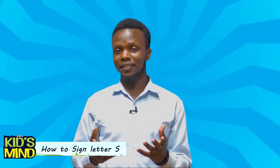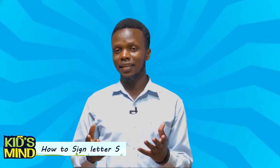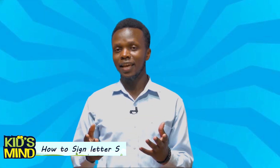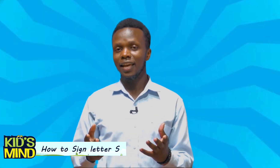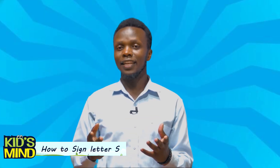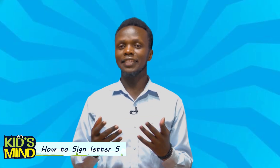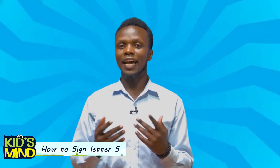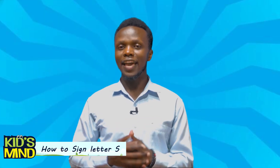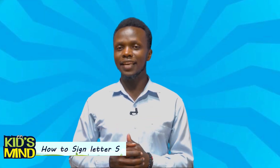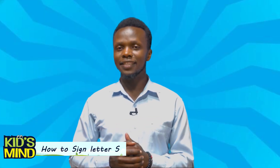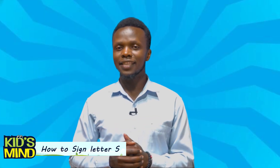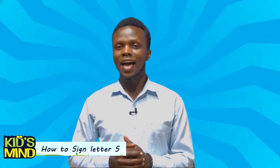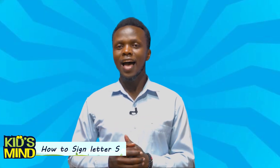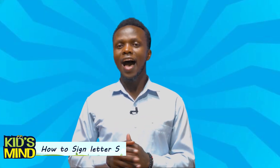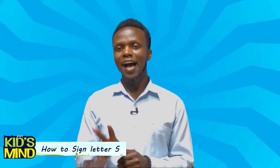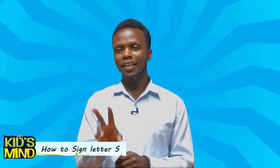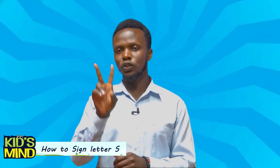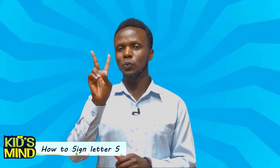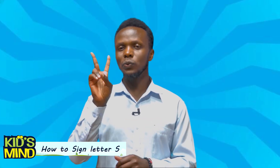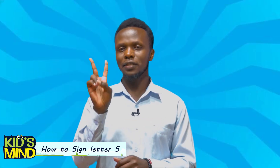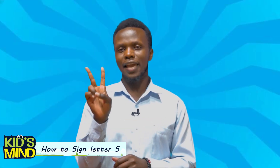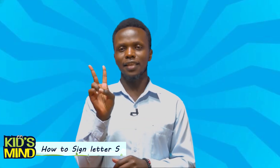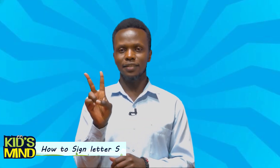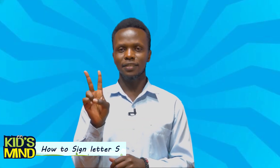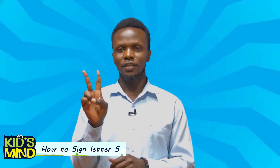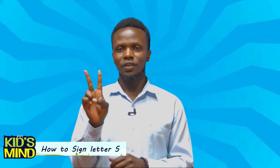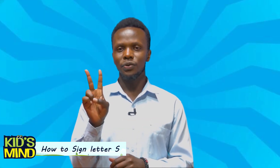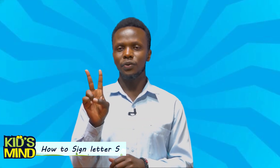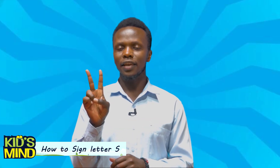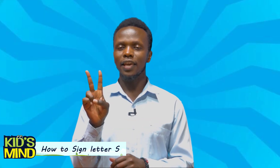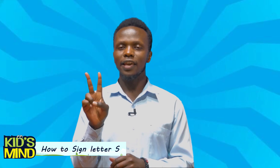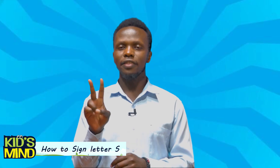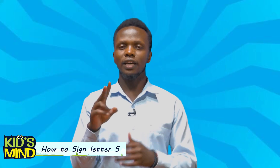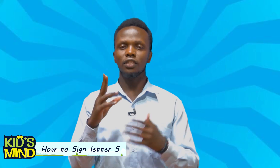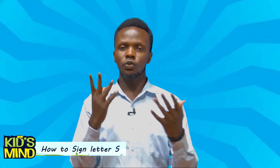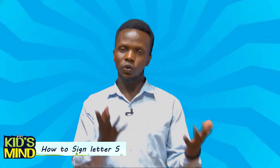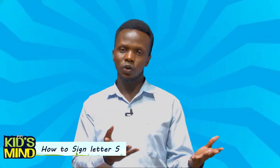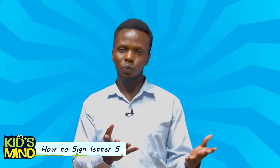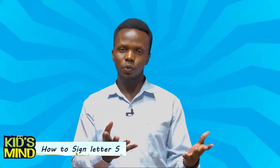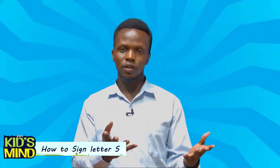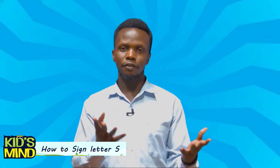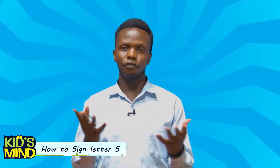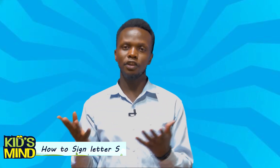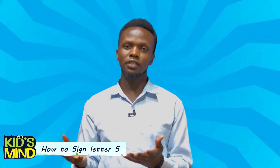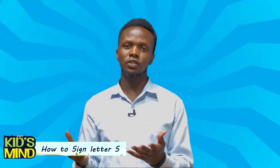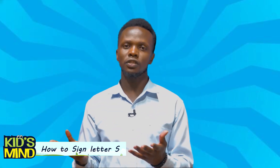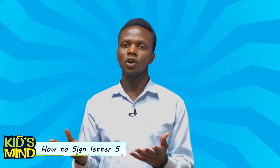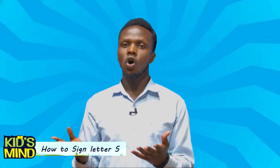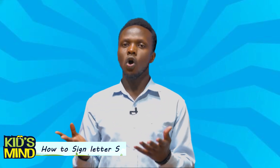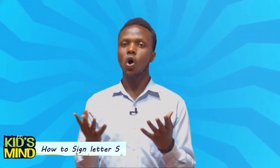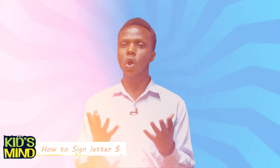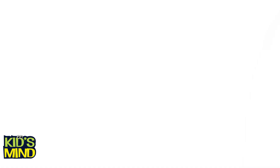But letter S has two signs. You can either draw with a fist